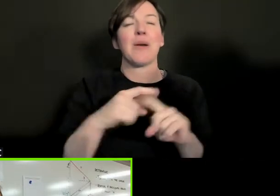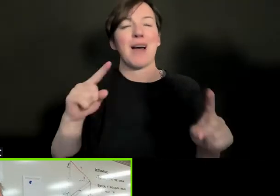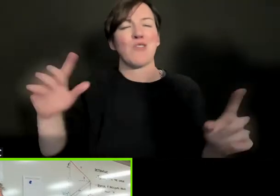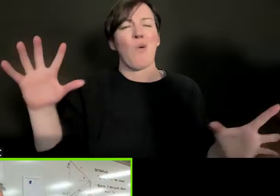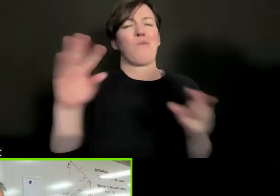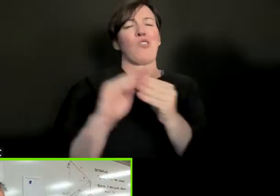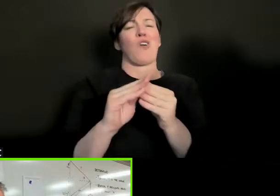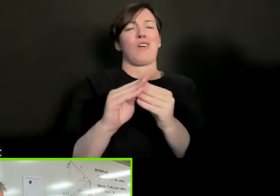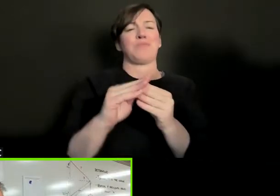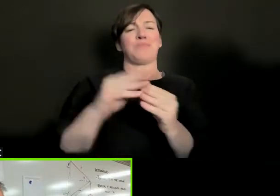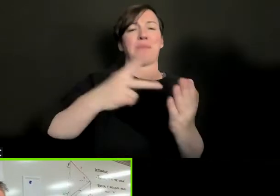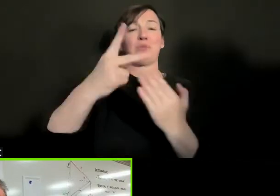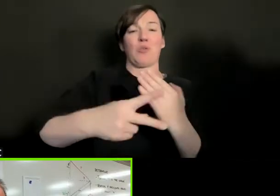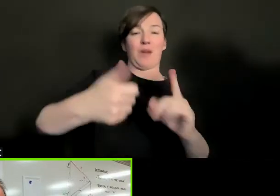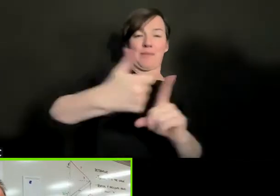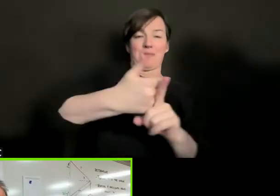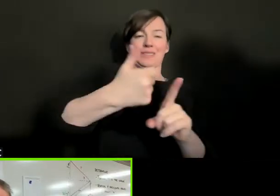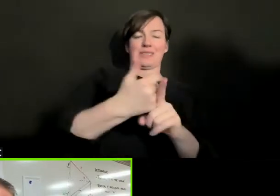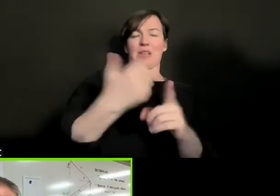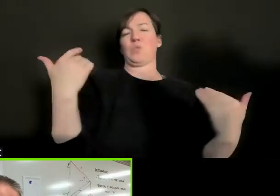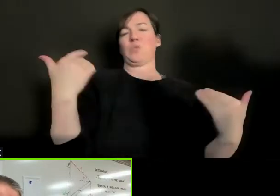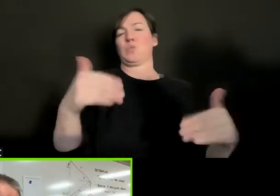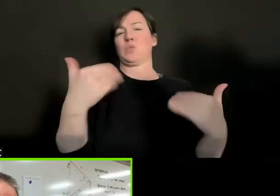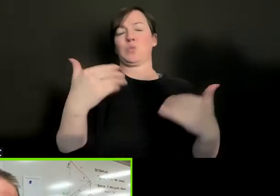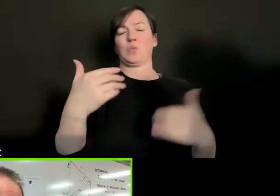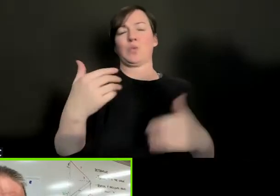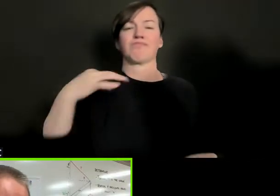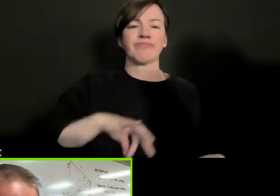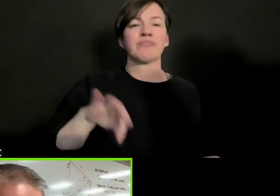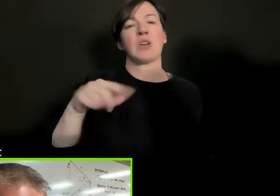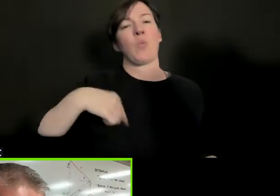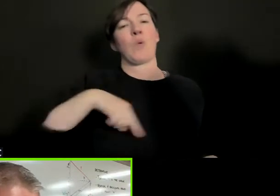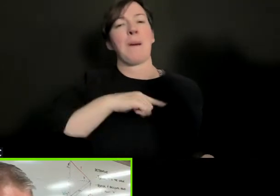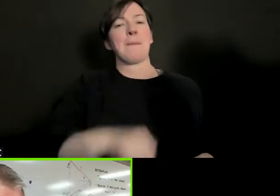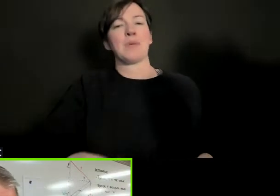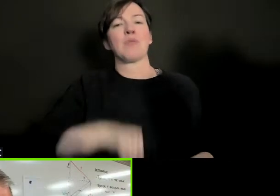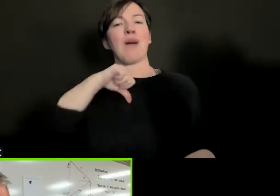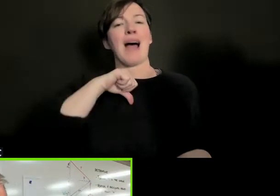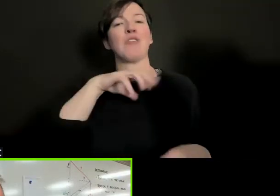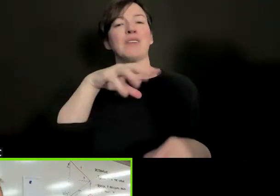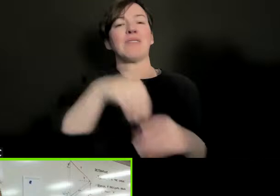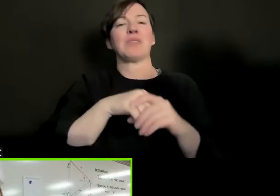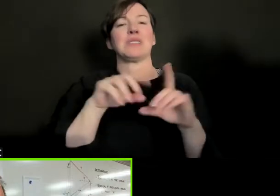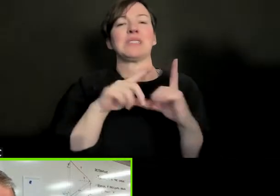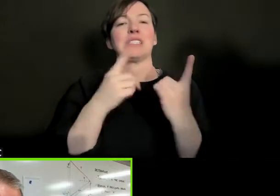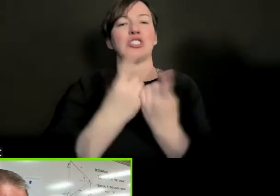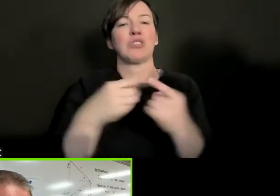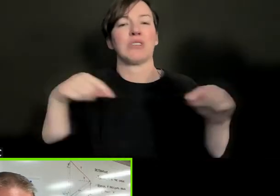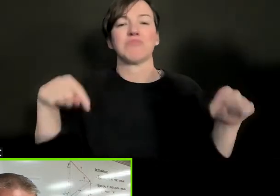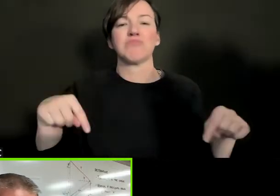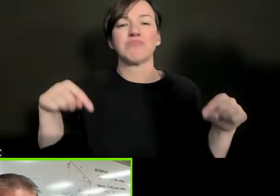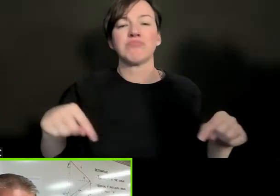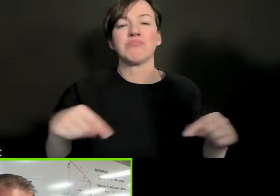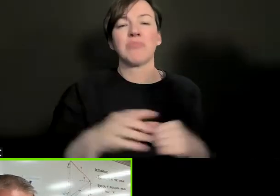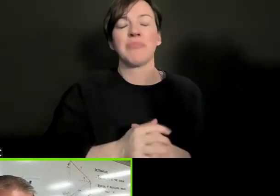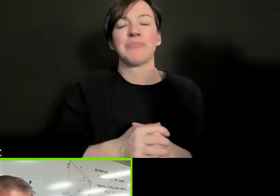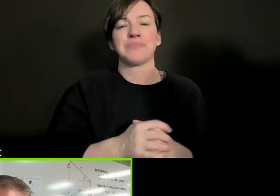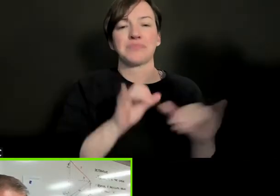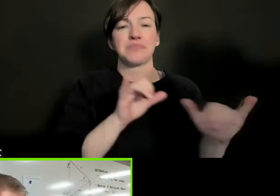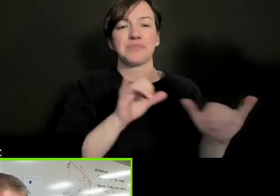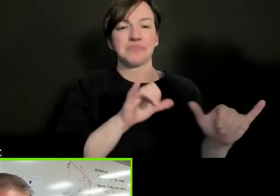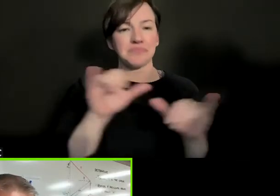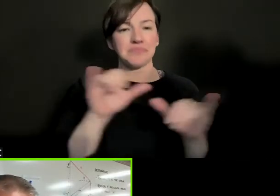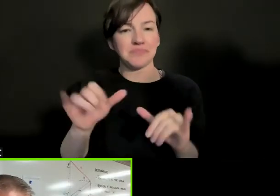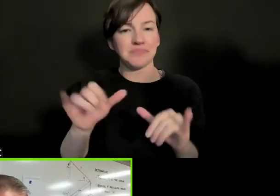is a huge asset that we should be proud of in our district. Also want to recognize,